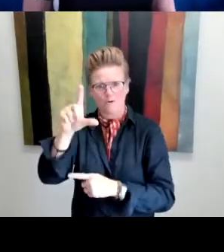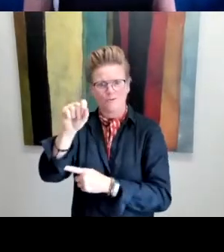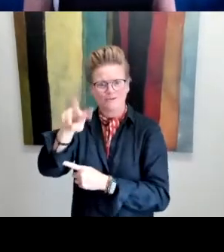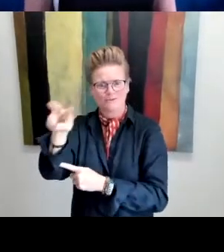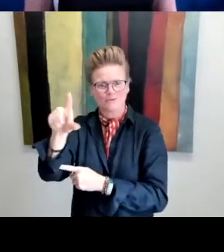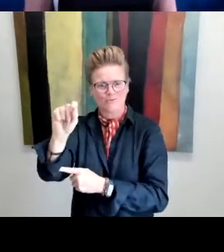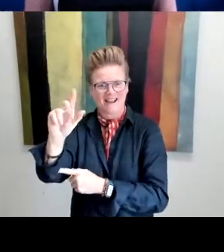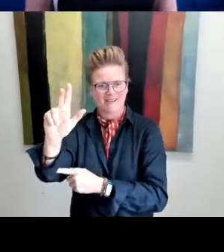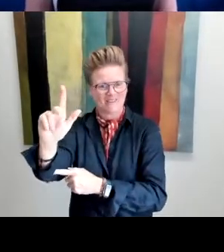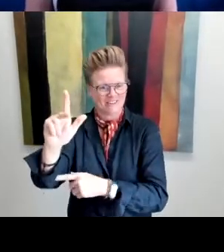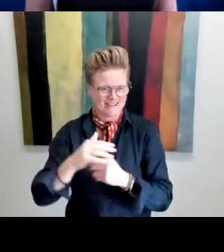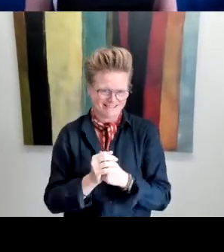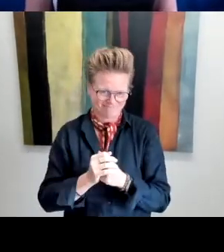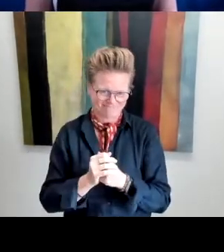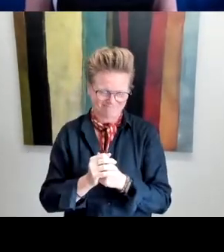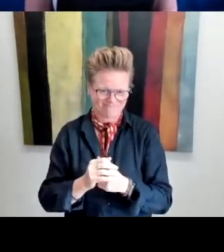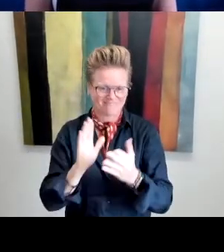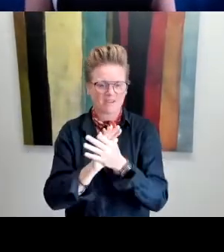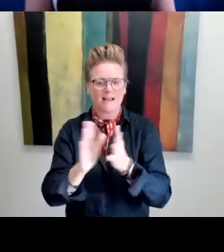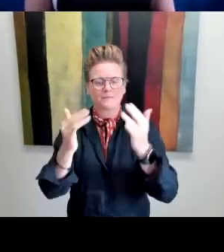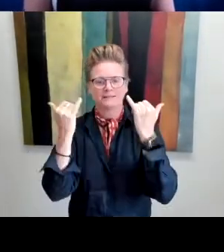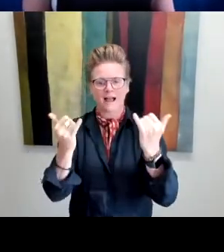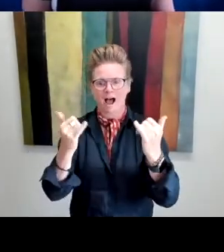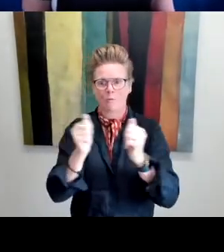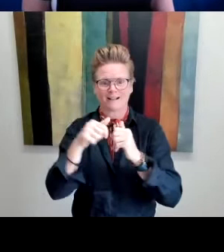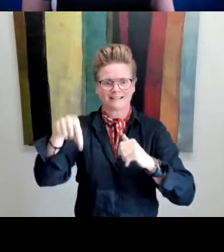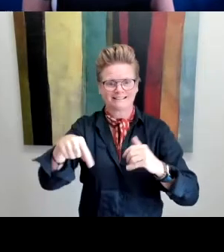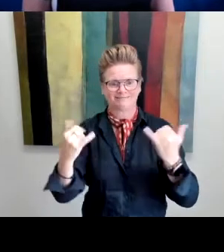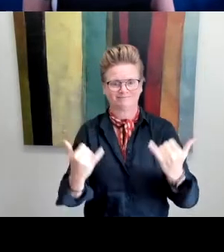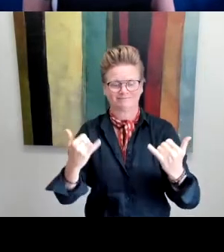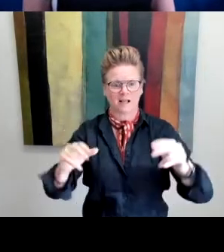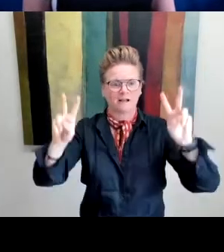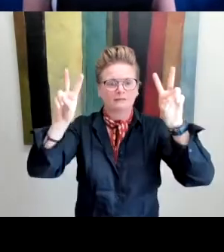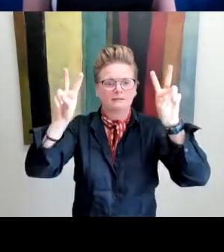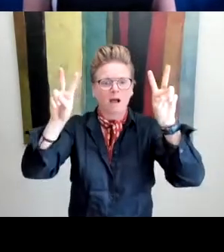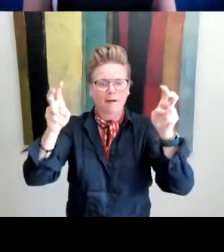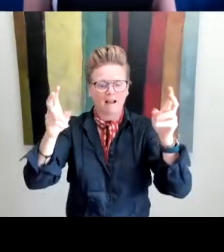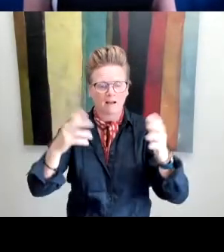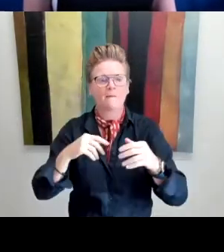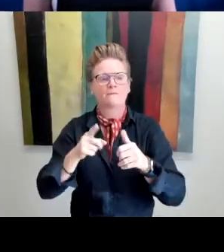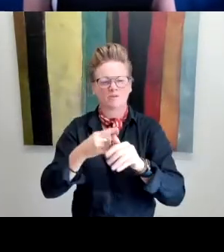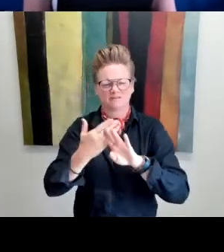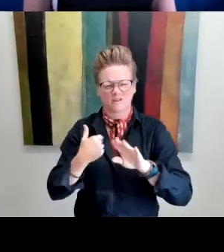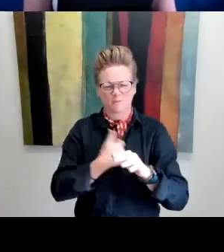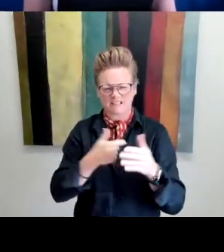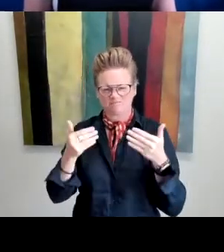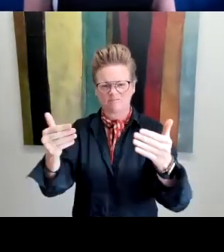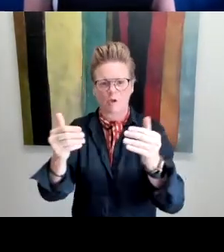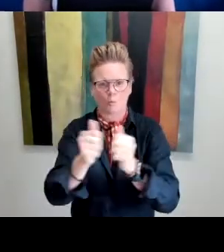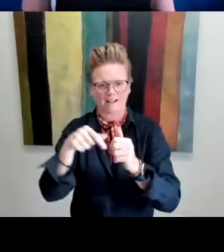can see what we can do for 2022-23 year. Now with this, the